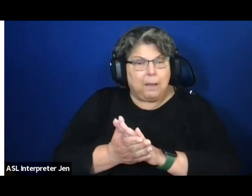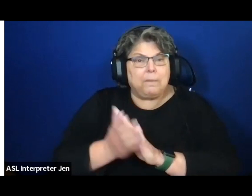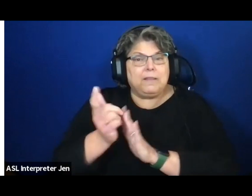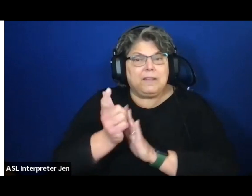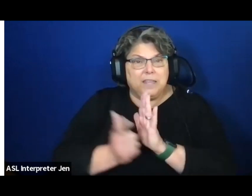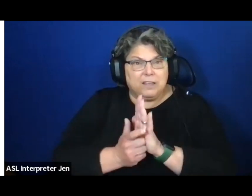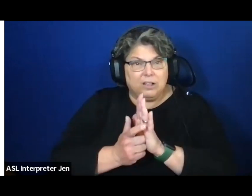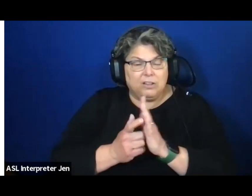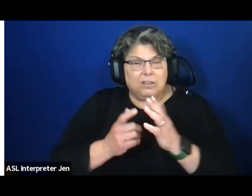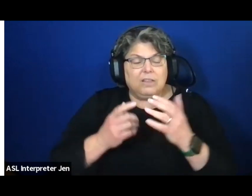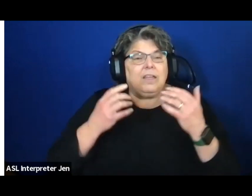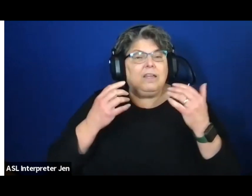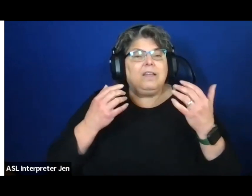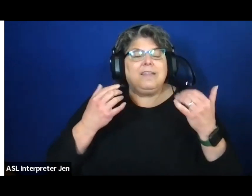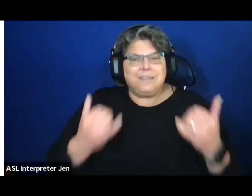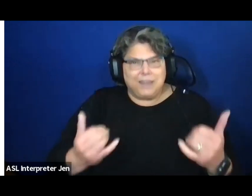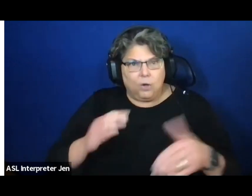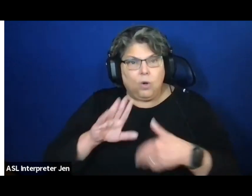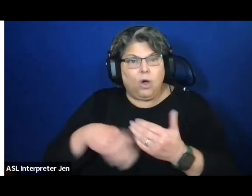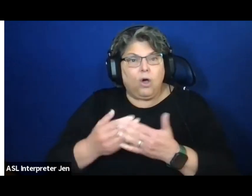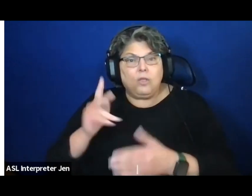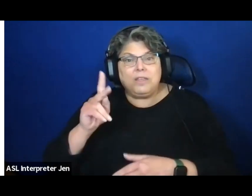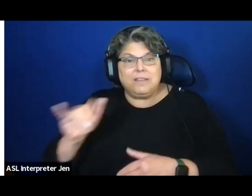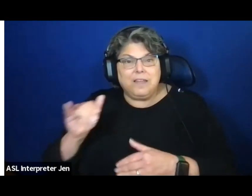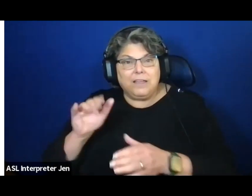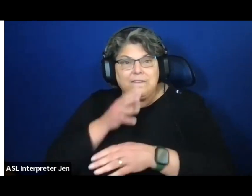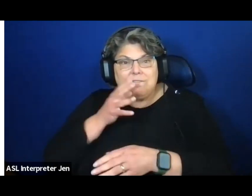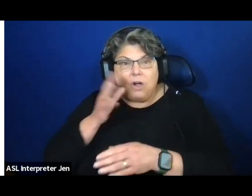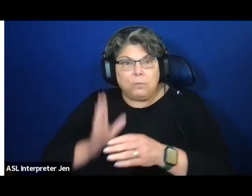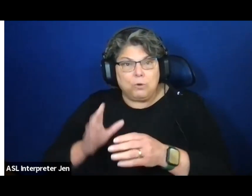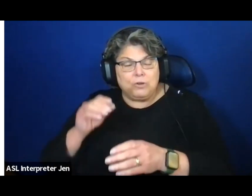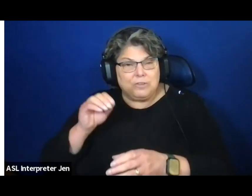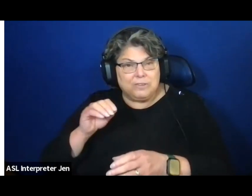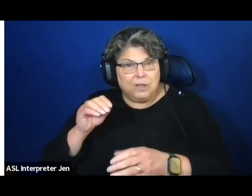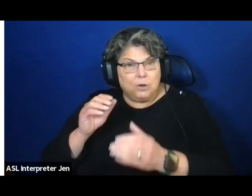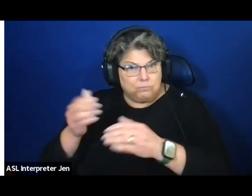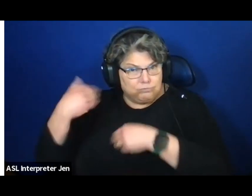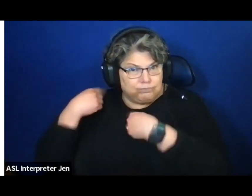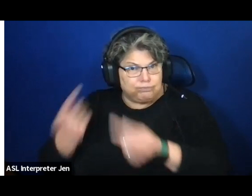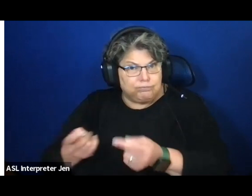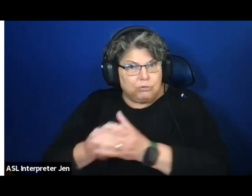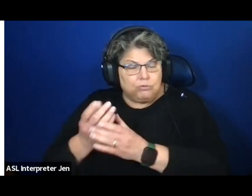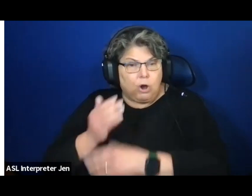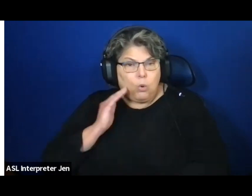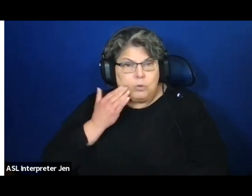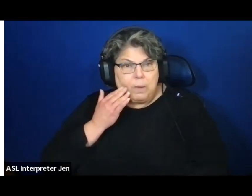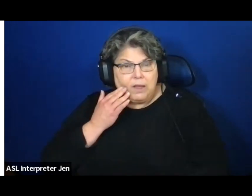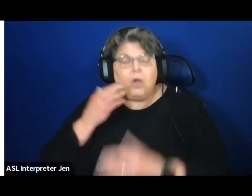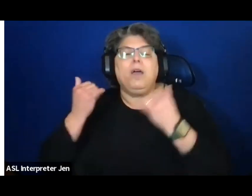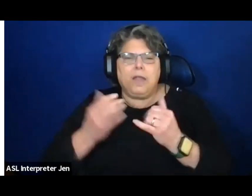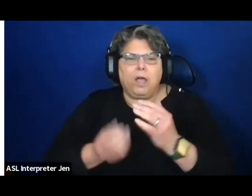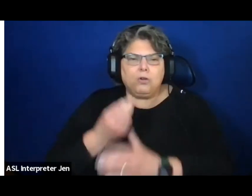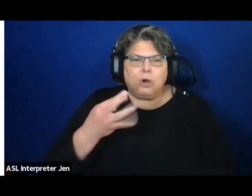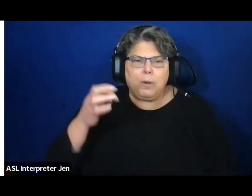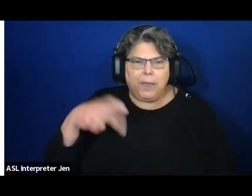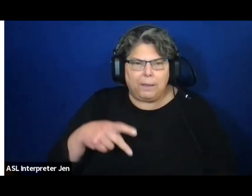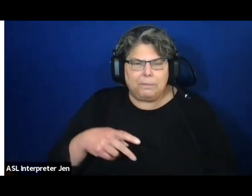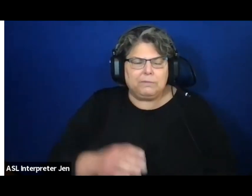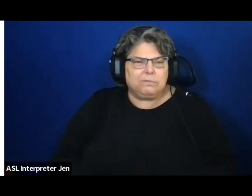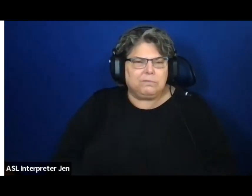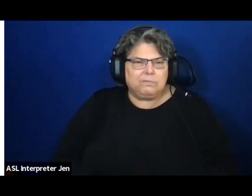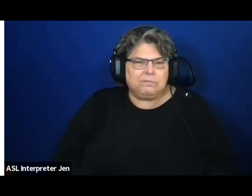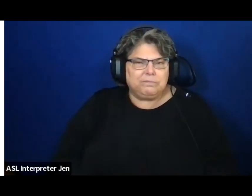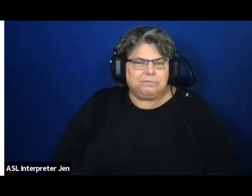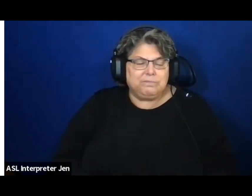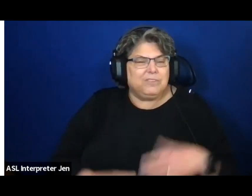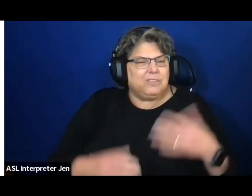Kentucky are now growing what? Hemp. Only after we've killed so many people from